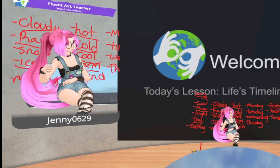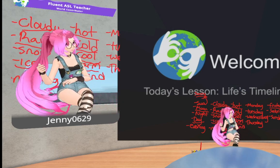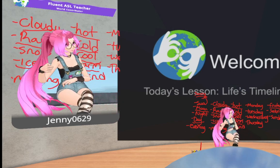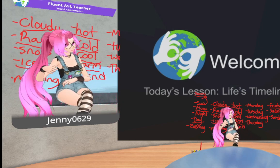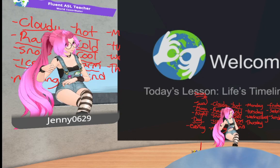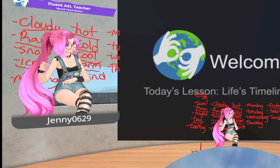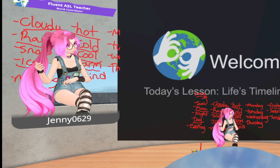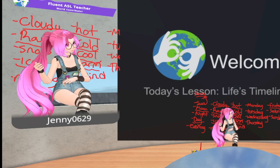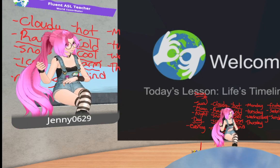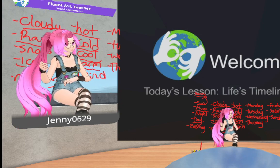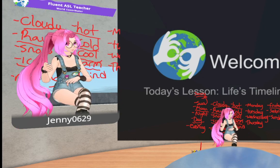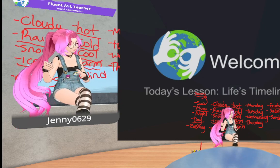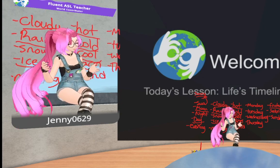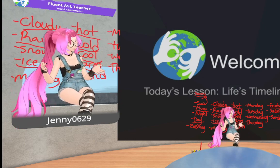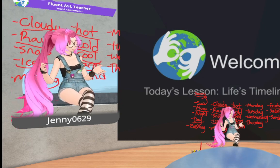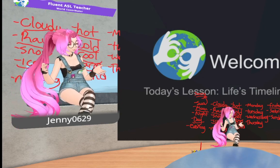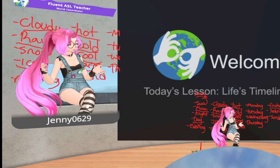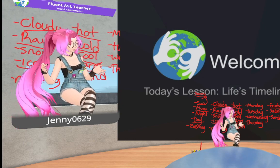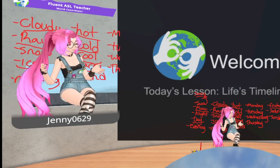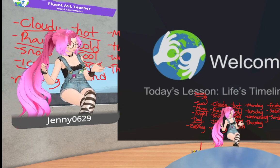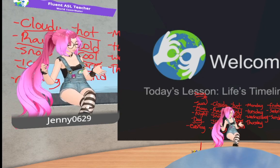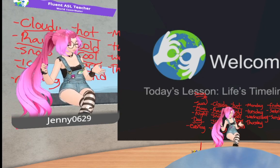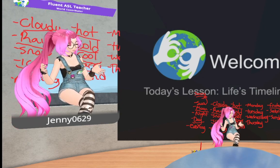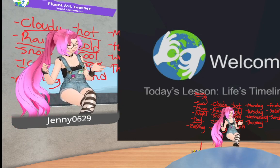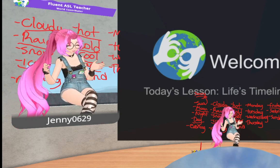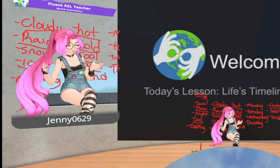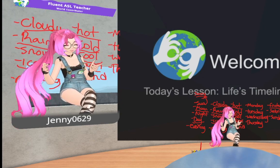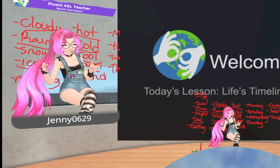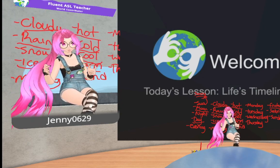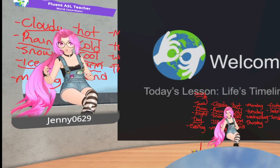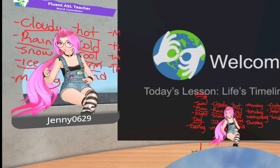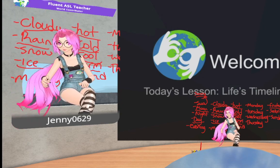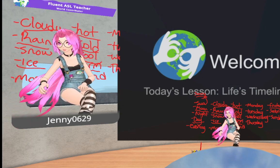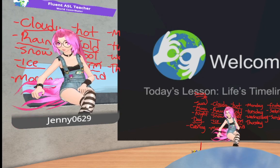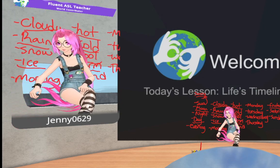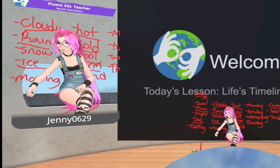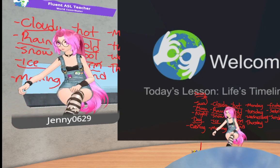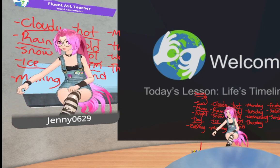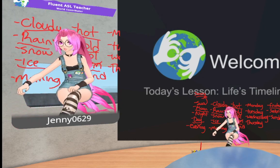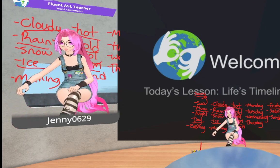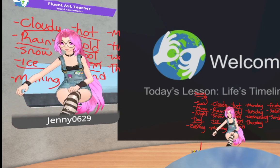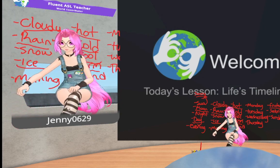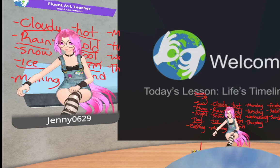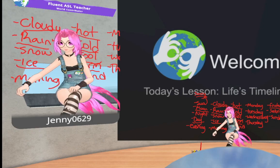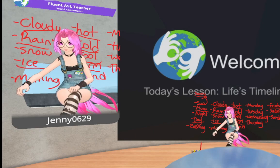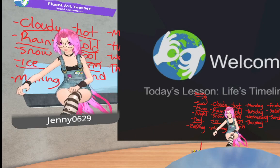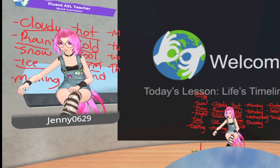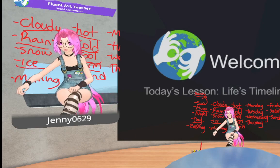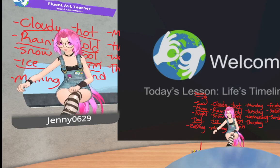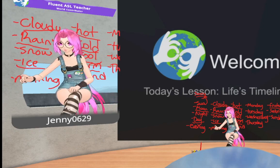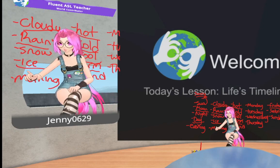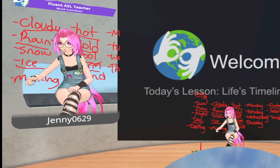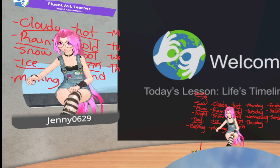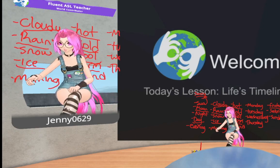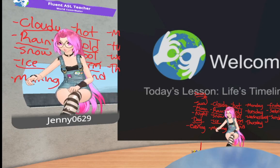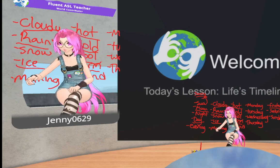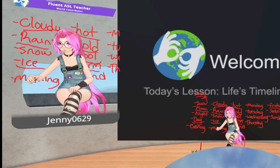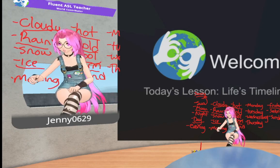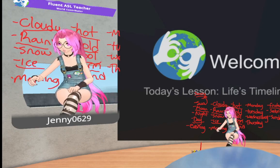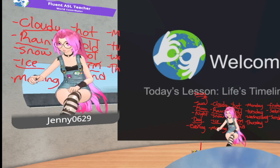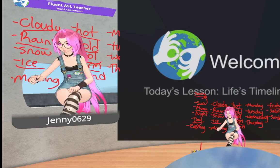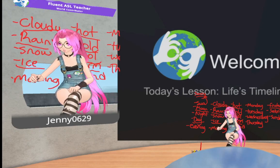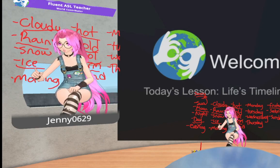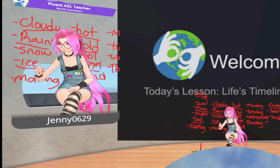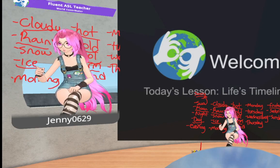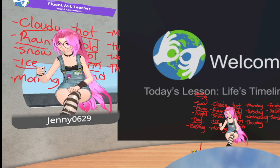of Thrones shame. Yes, exactly. Like that type of bell. Yes. Or like Jack? But you got to be a little careful with that